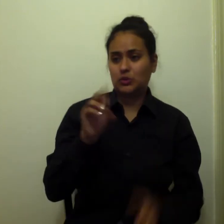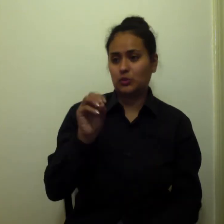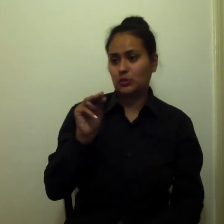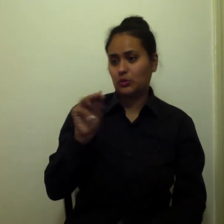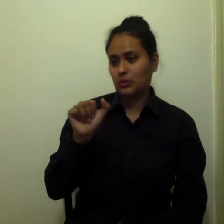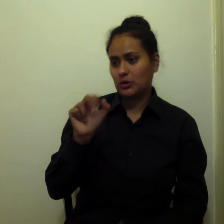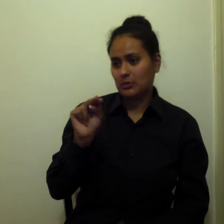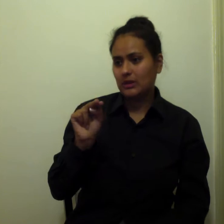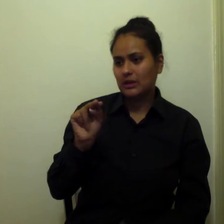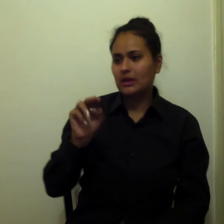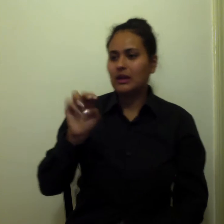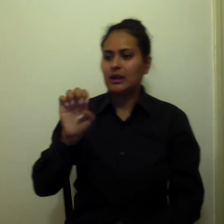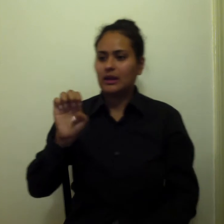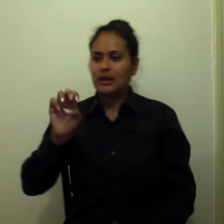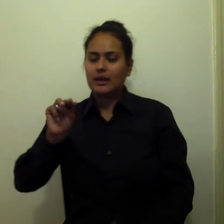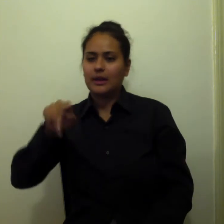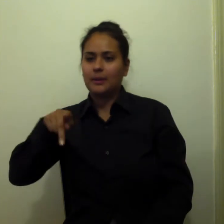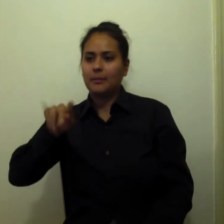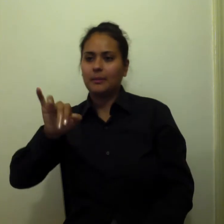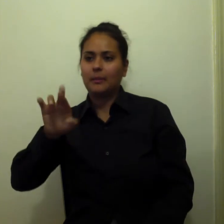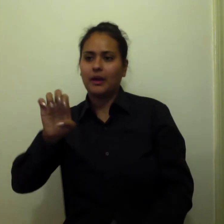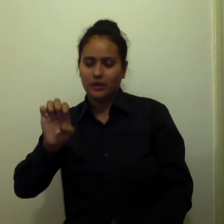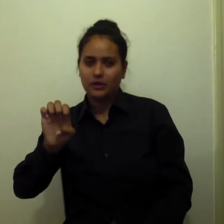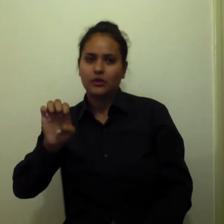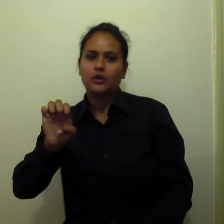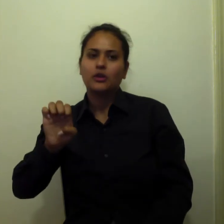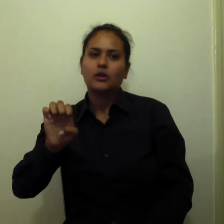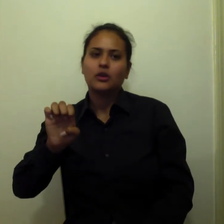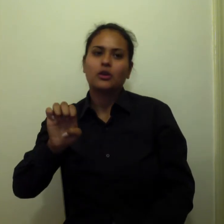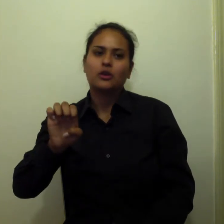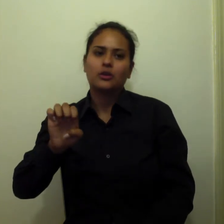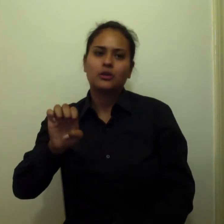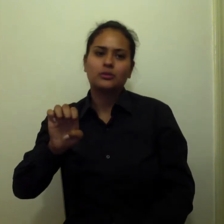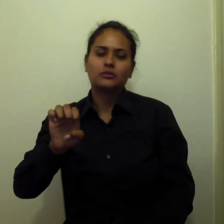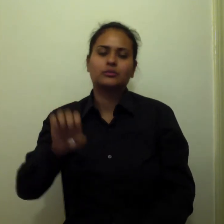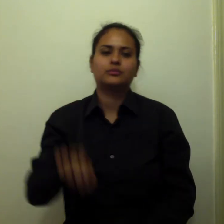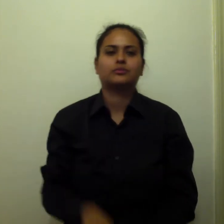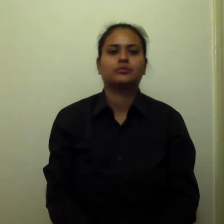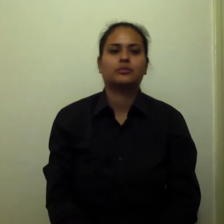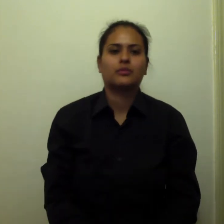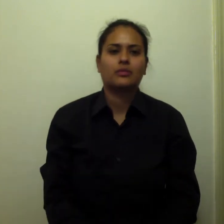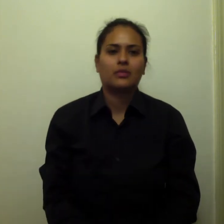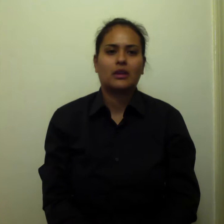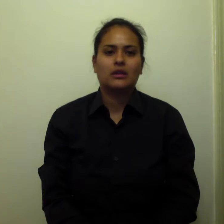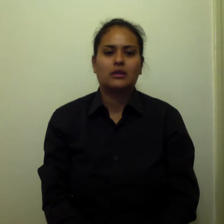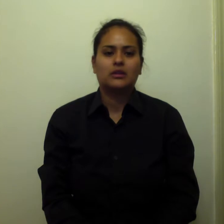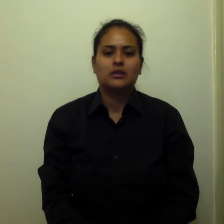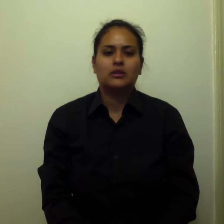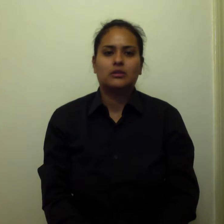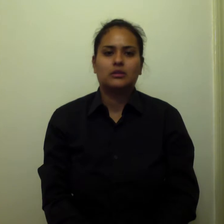invasions. The end of the Roman Empire and the arrival of people speaking various kinds of Germanic languages,